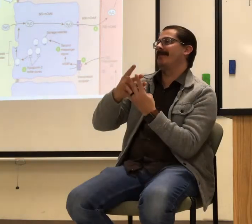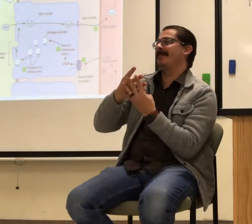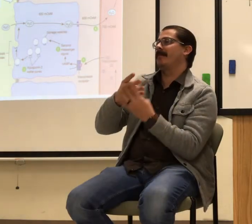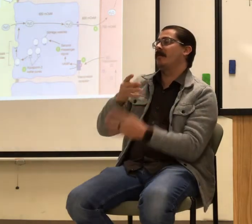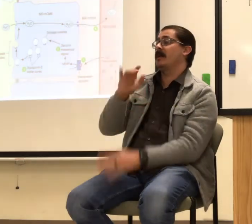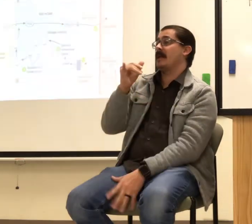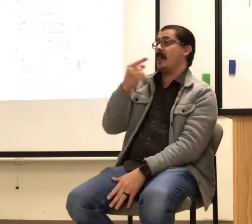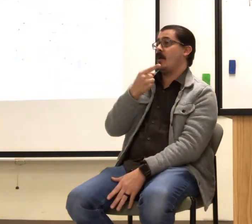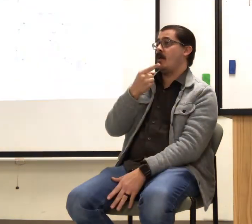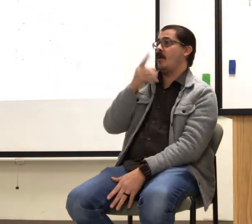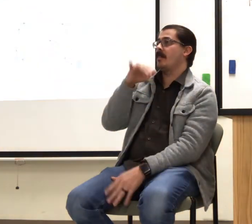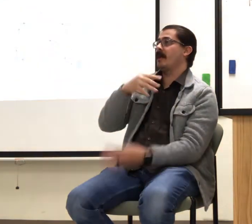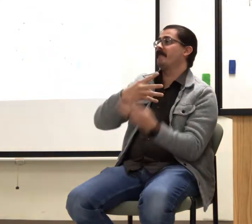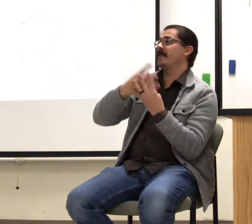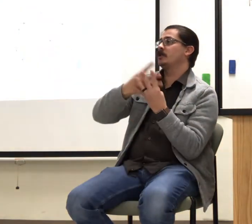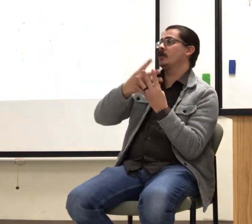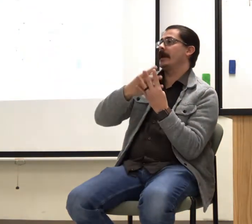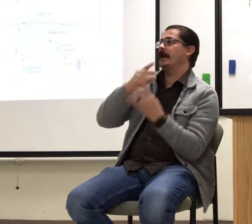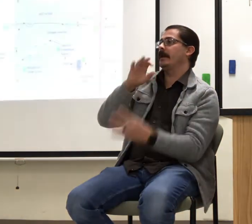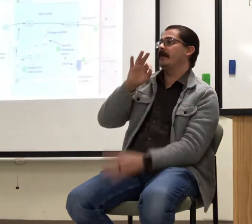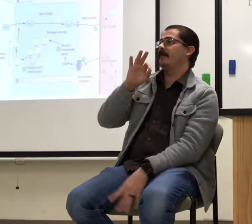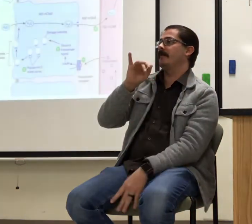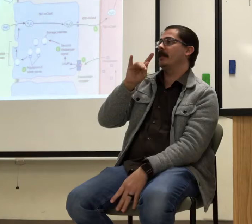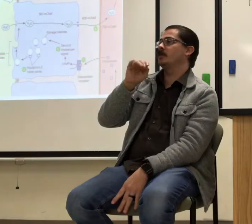it's yellow, is the filtrate.